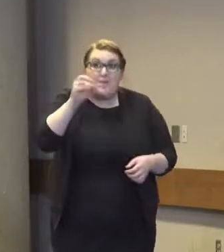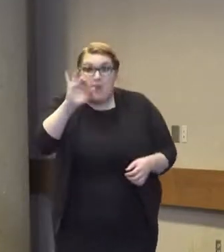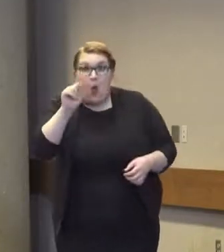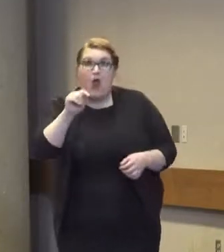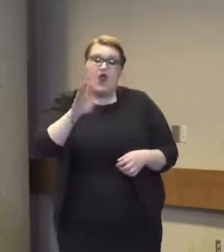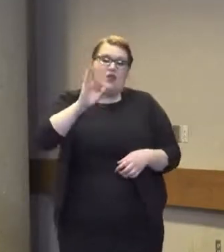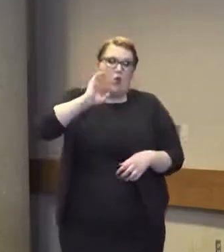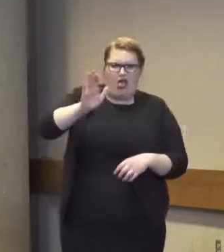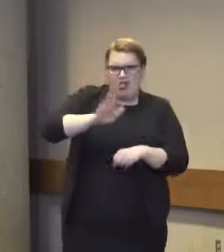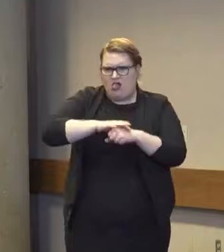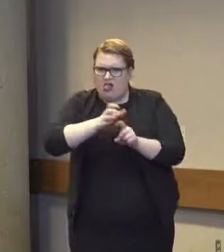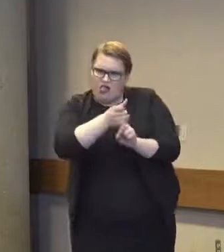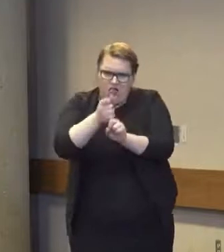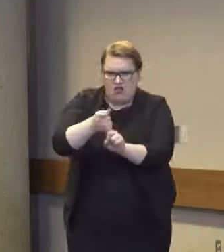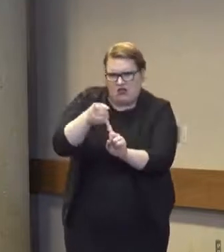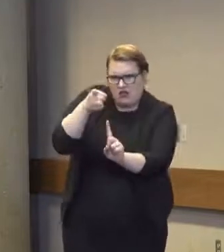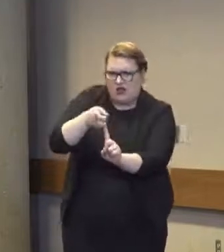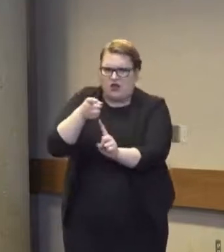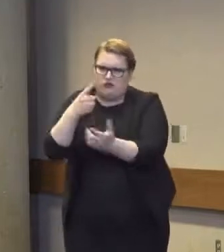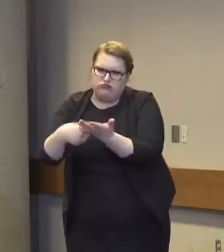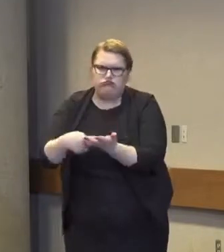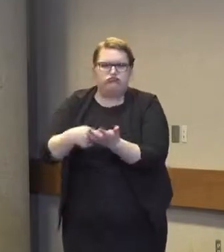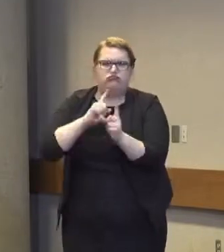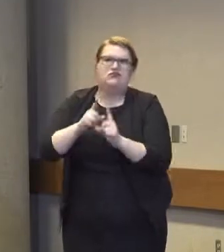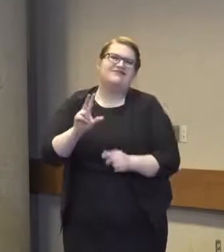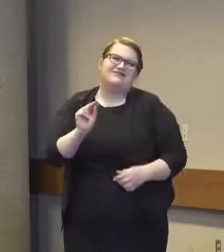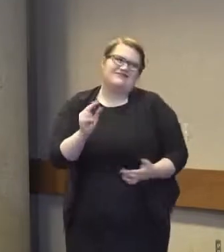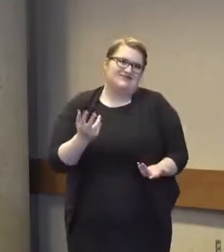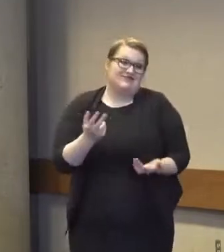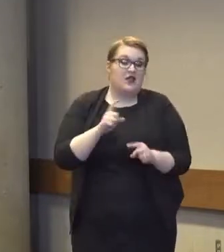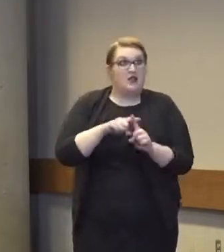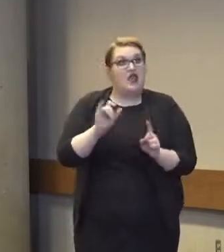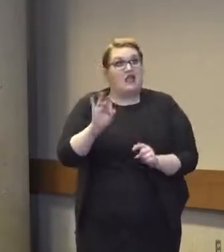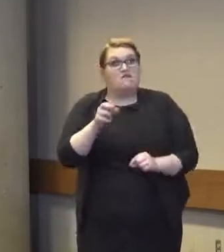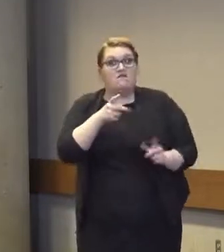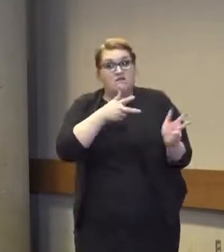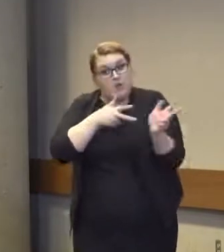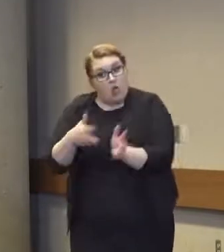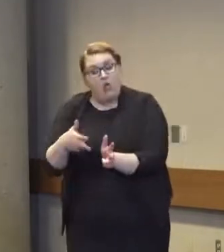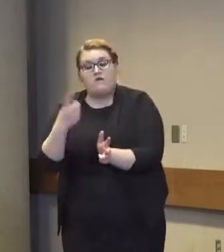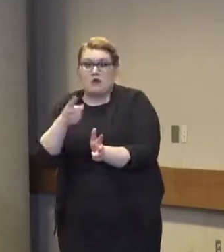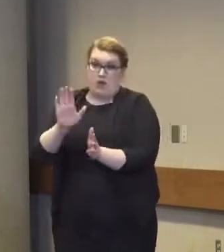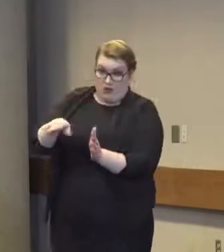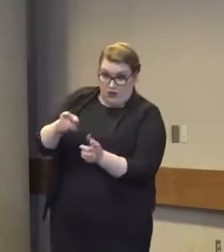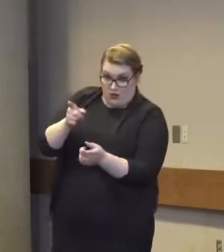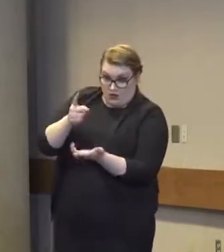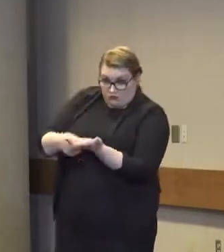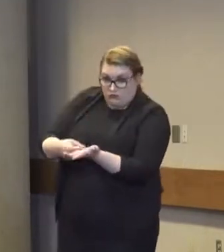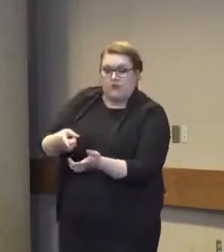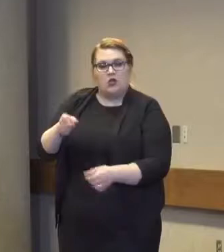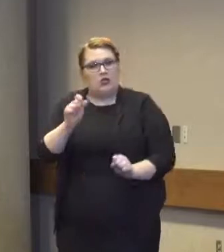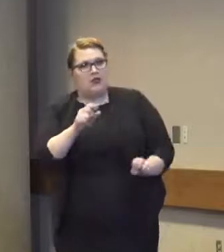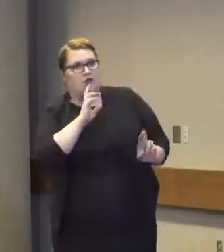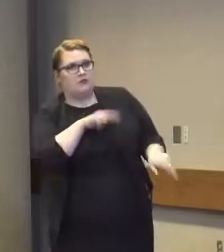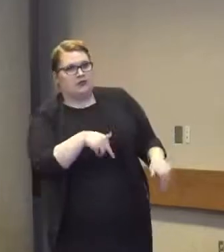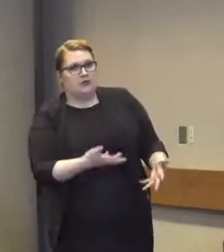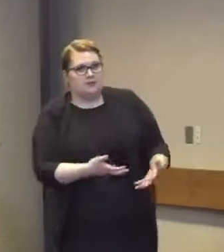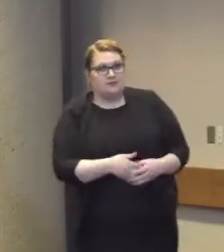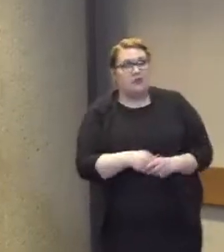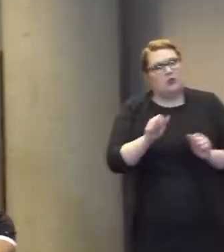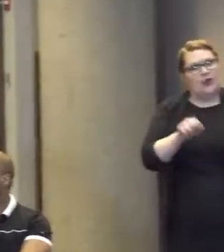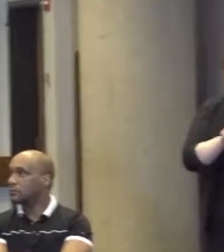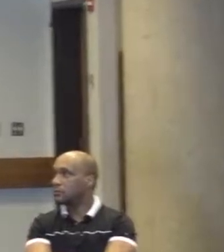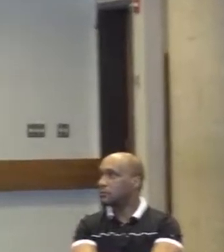but they'll ask questions, and in most cases, if you provide a reasonable answer, you'll be allowed, you're just going to go about your business. Dr. Stoddard, I think I